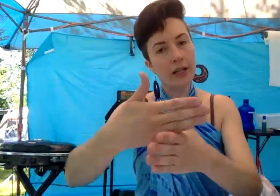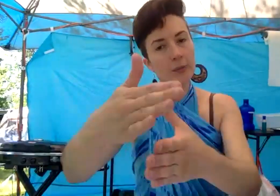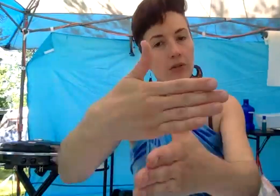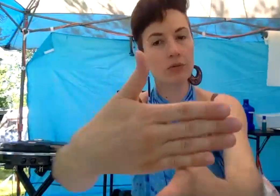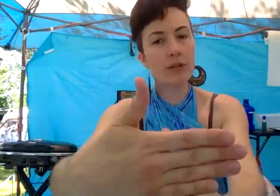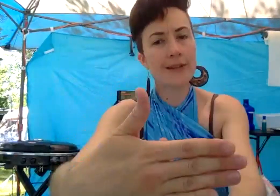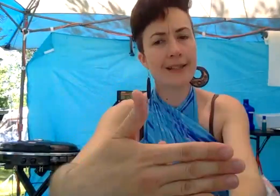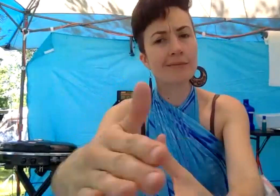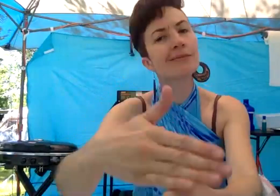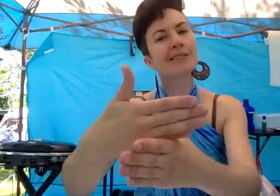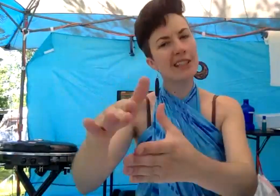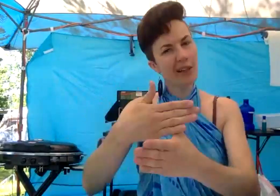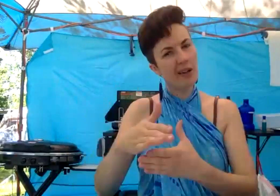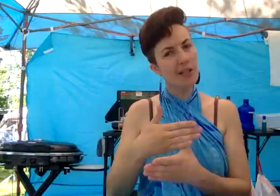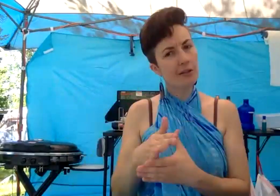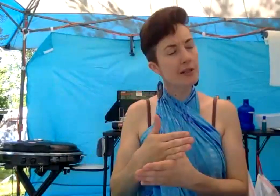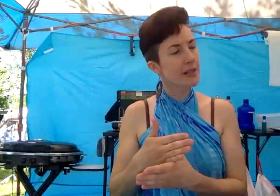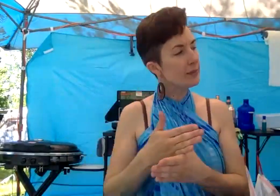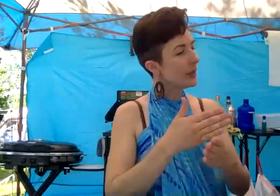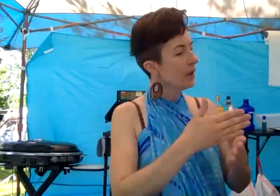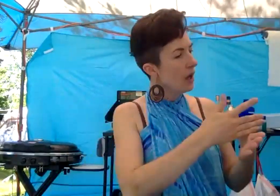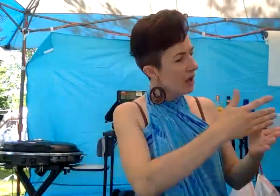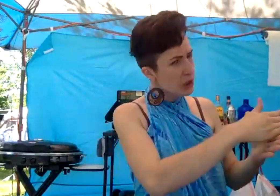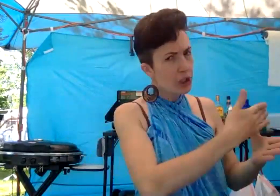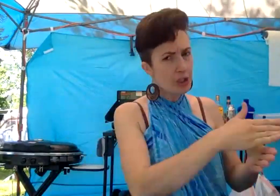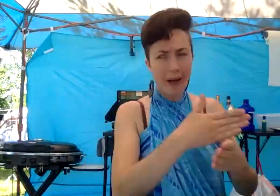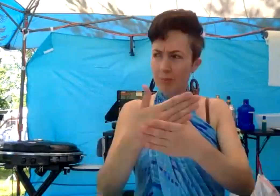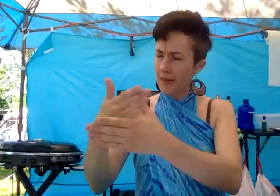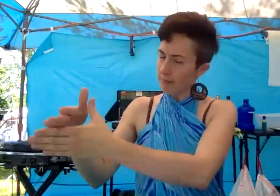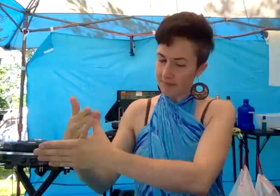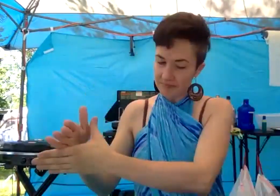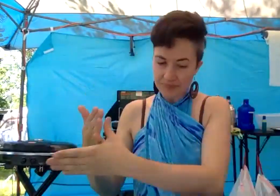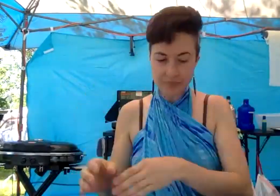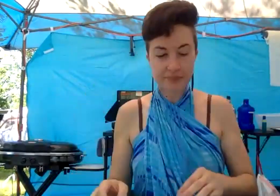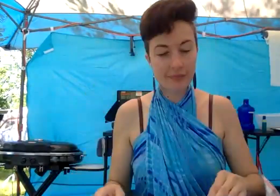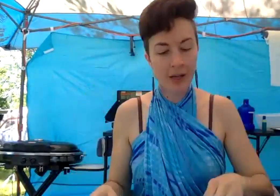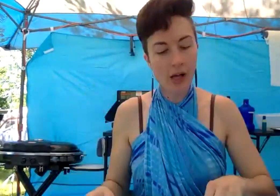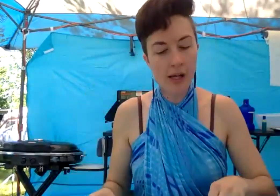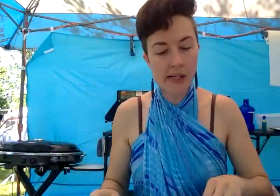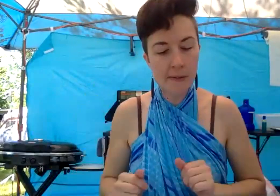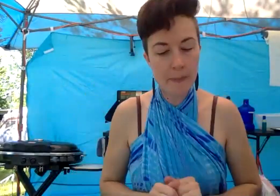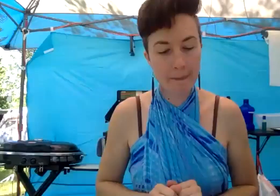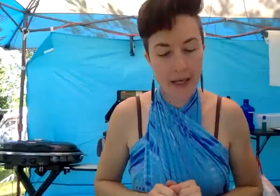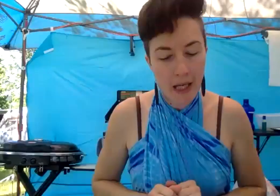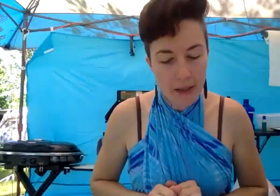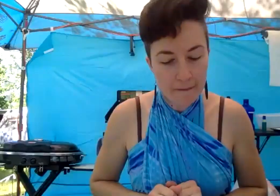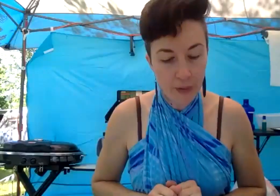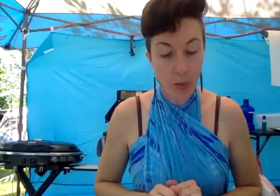help you. Or you can say, can you help me? Or I can say, could you help them? A few more.